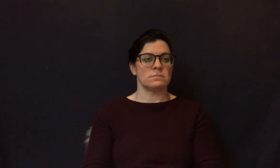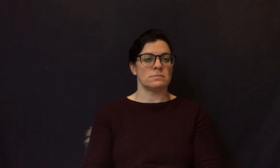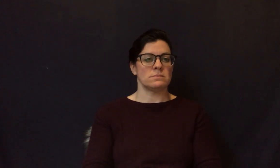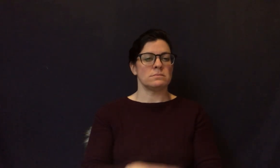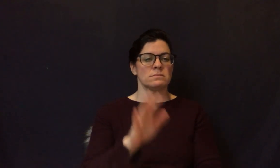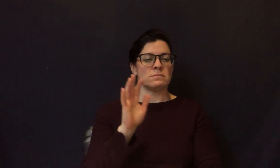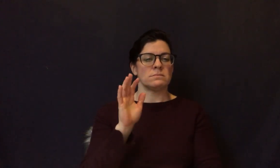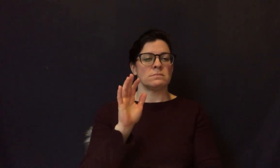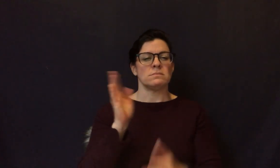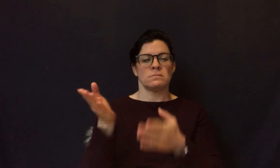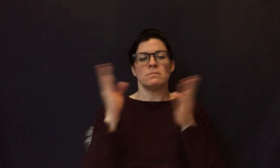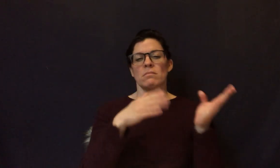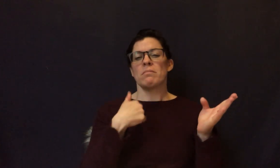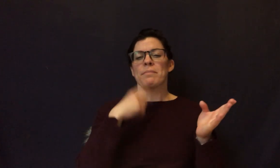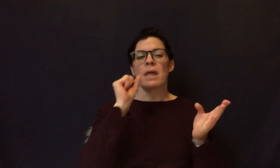fire extinguisher?